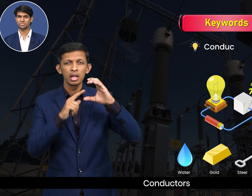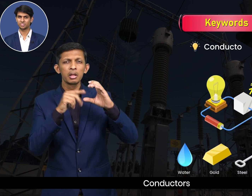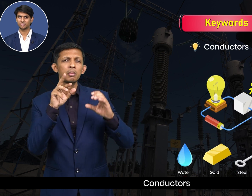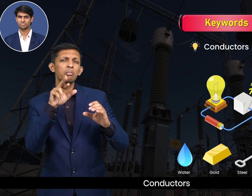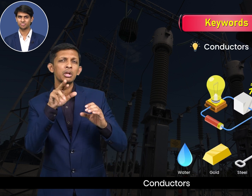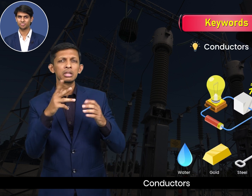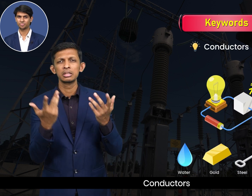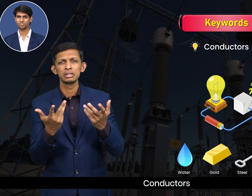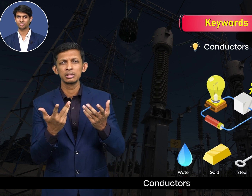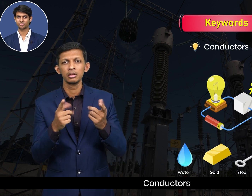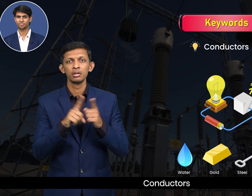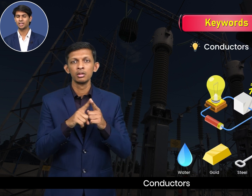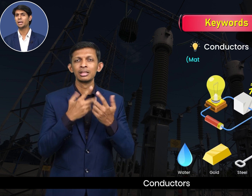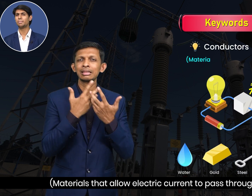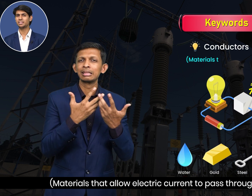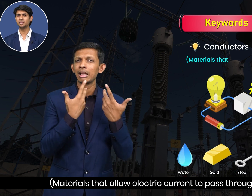conductors,